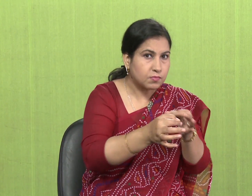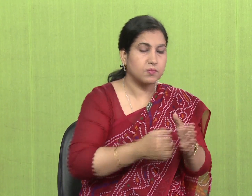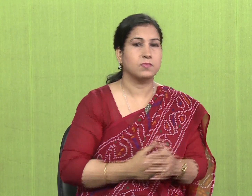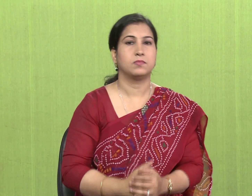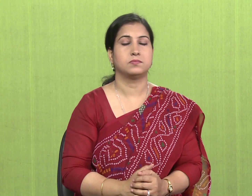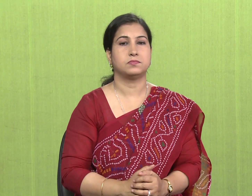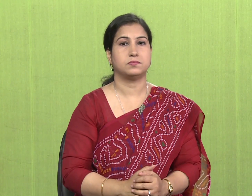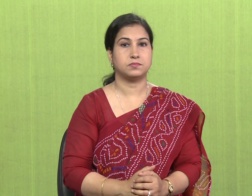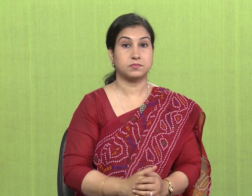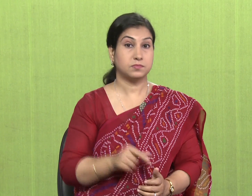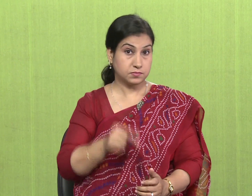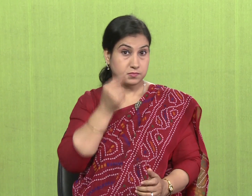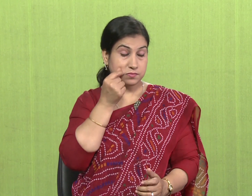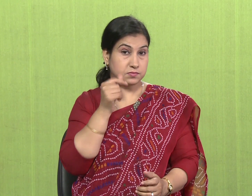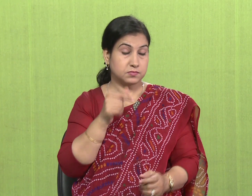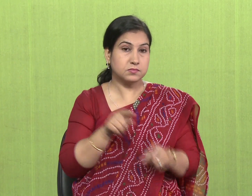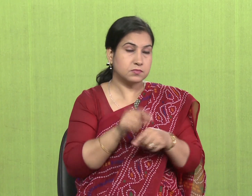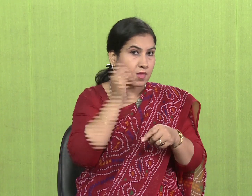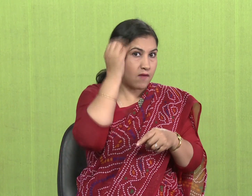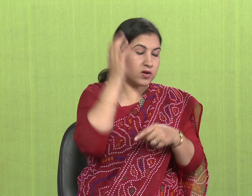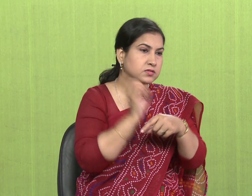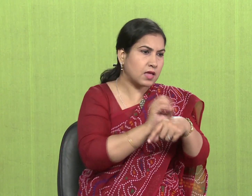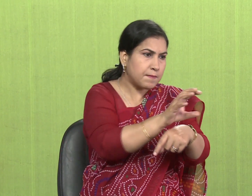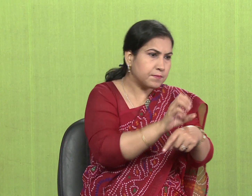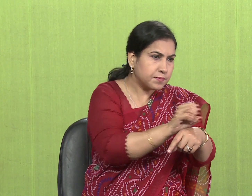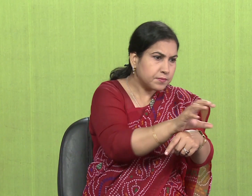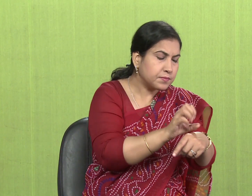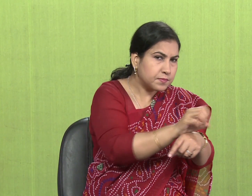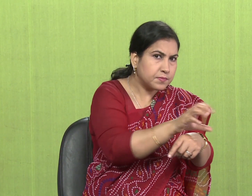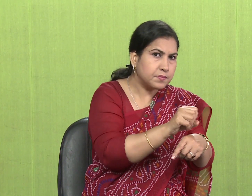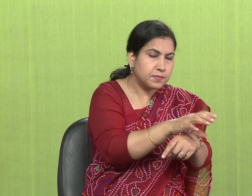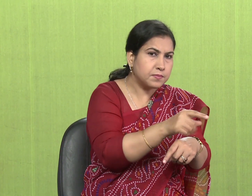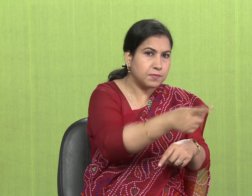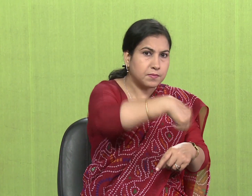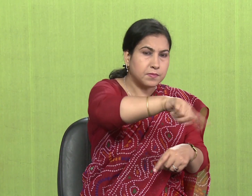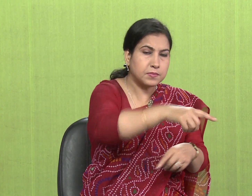He initiated an awareness campaign for Gram Swavalamban,